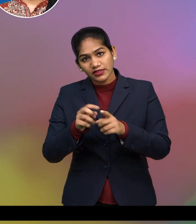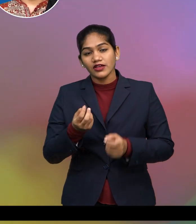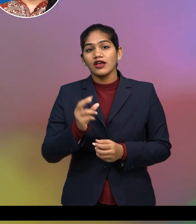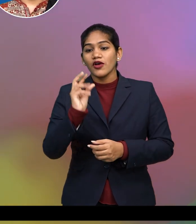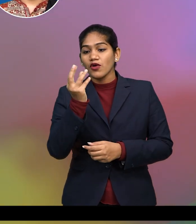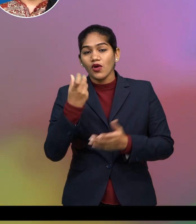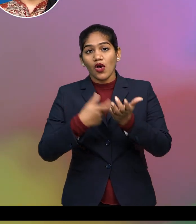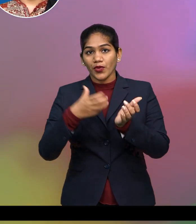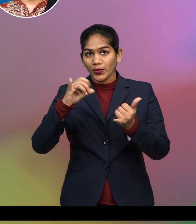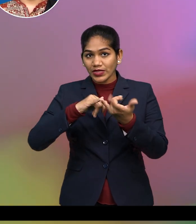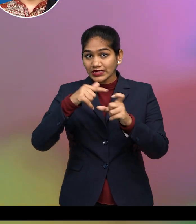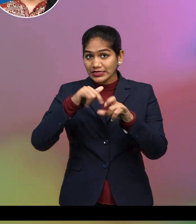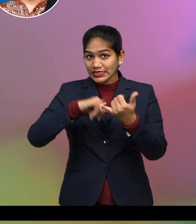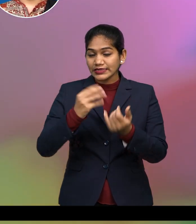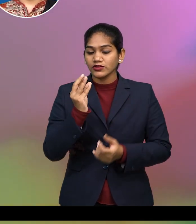roses